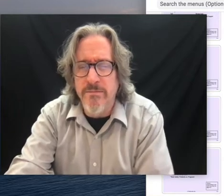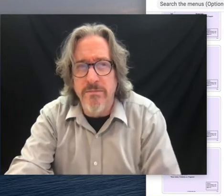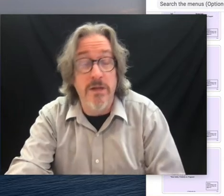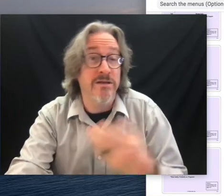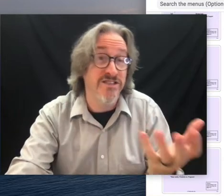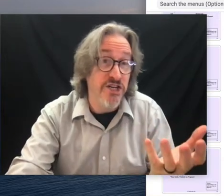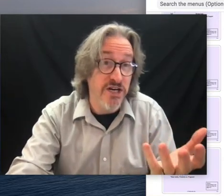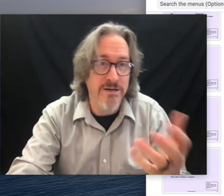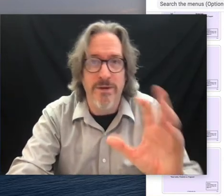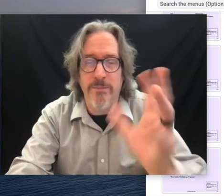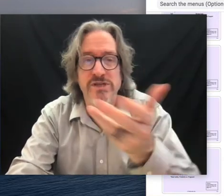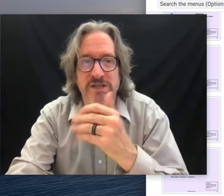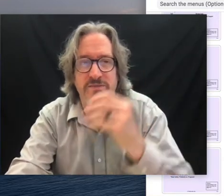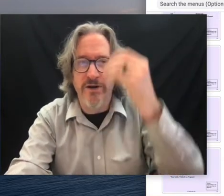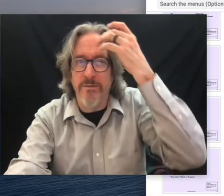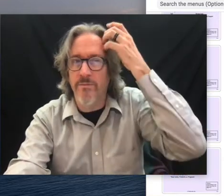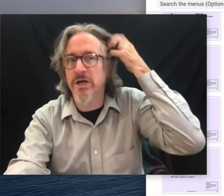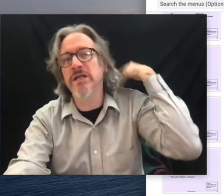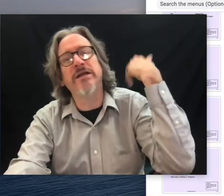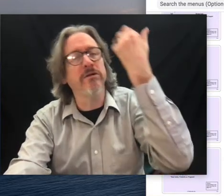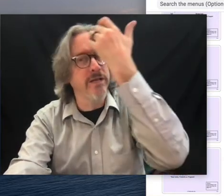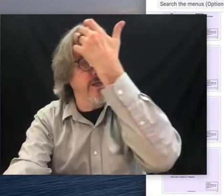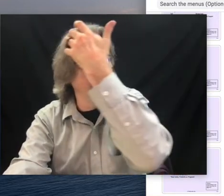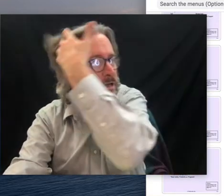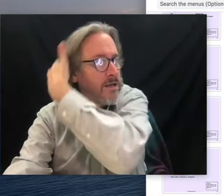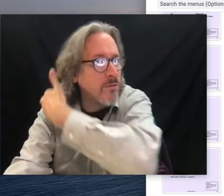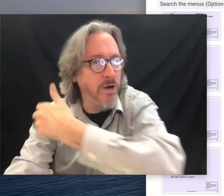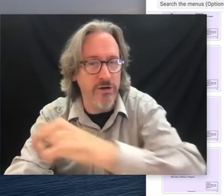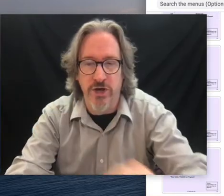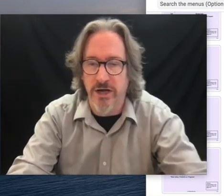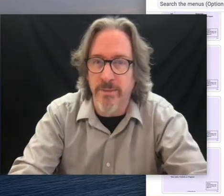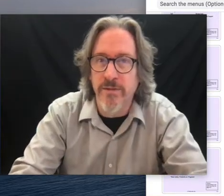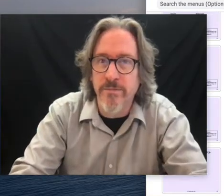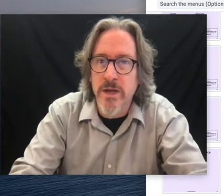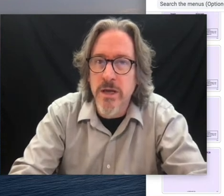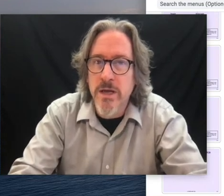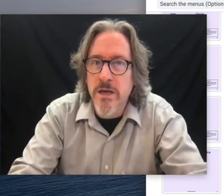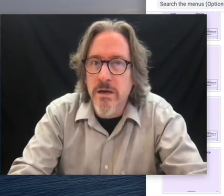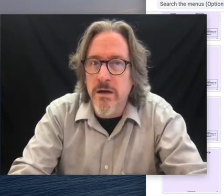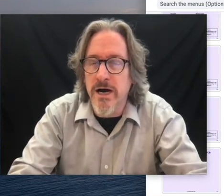Um, duh, but most of it's very clearly what you're talking about.